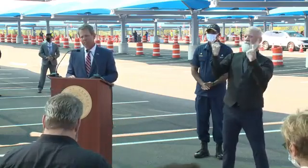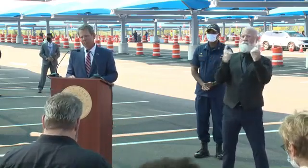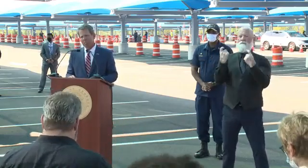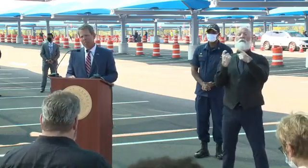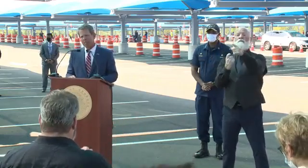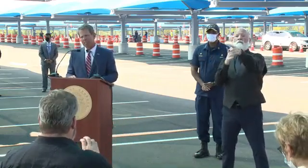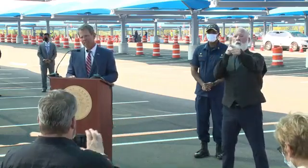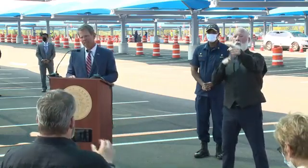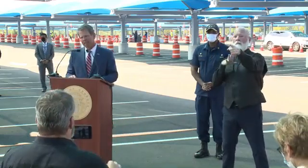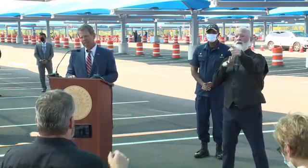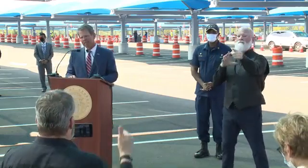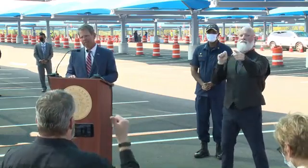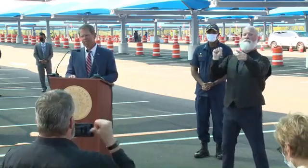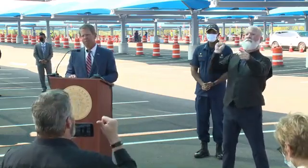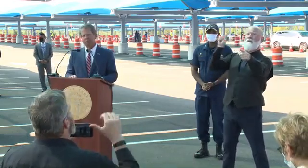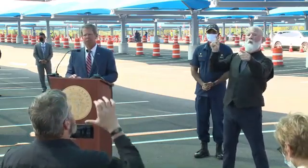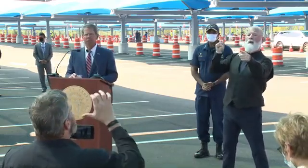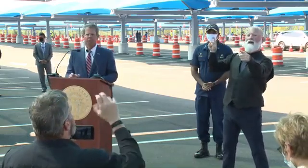Greg?